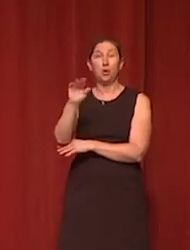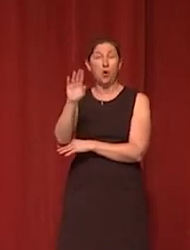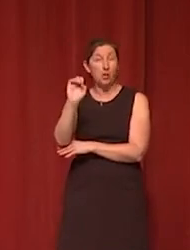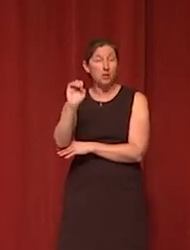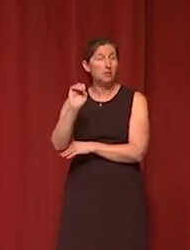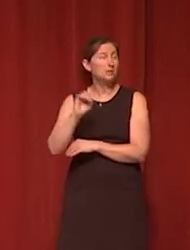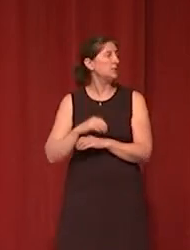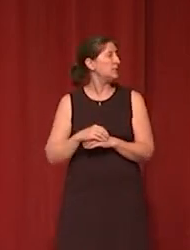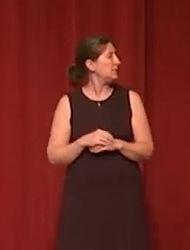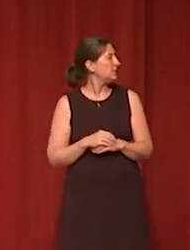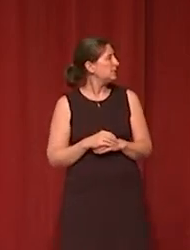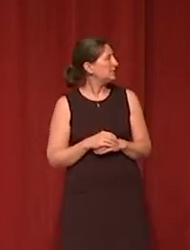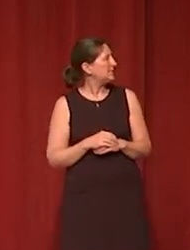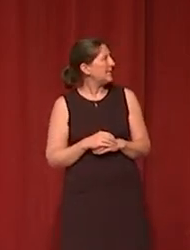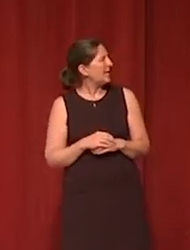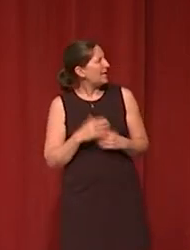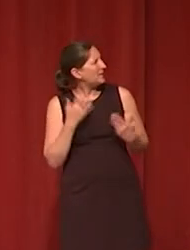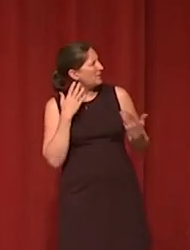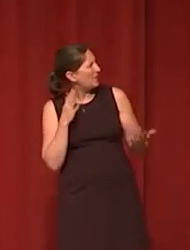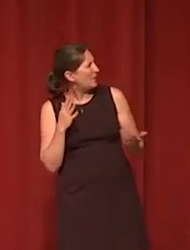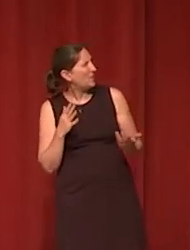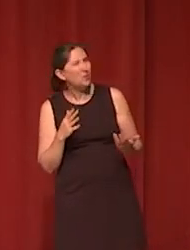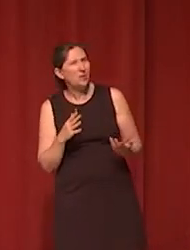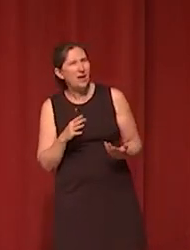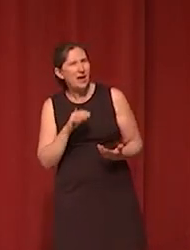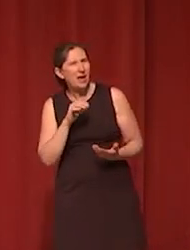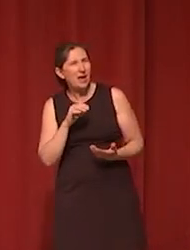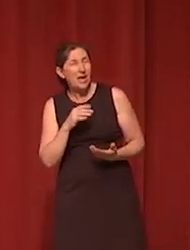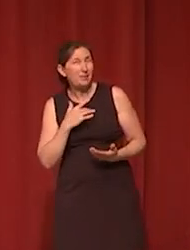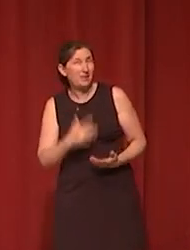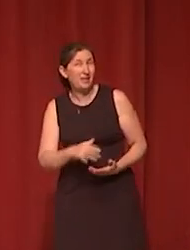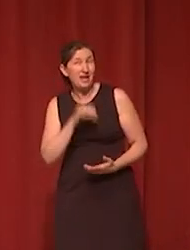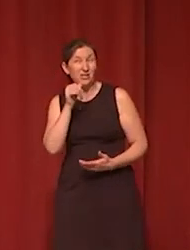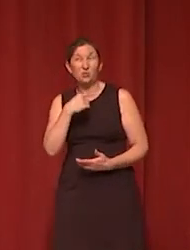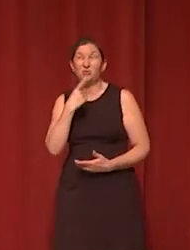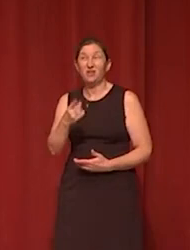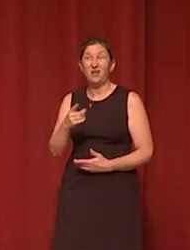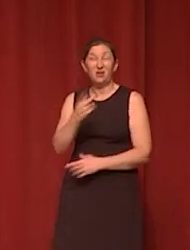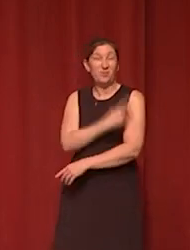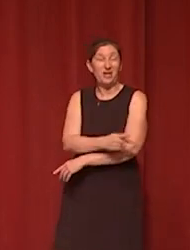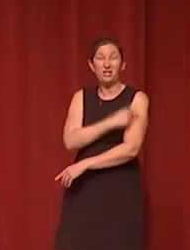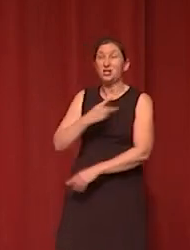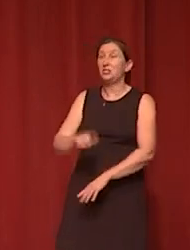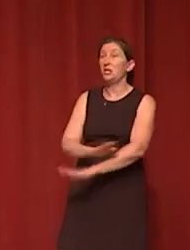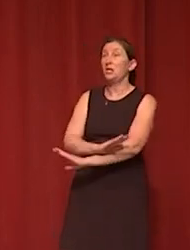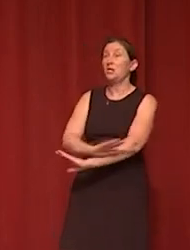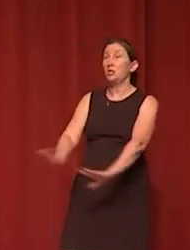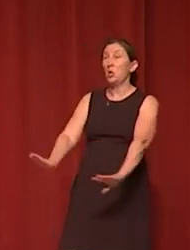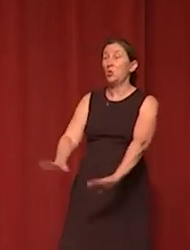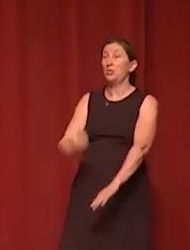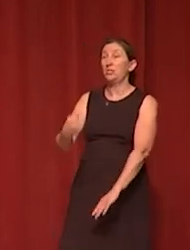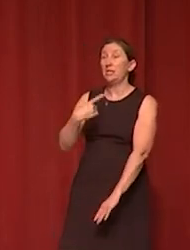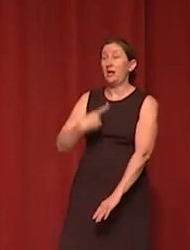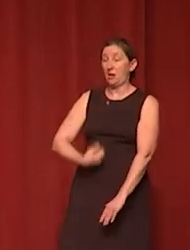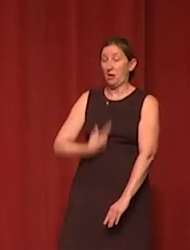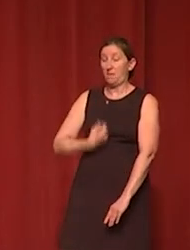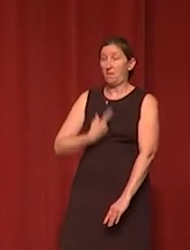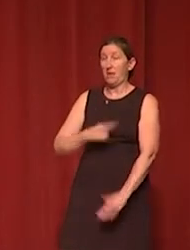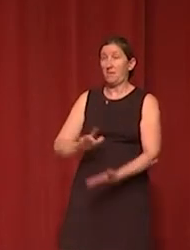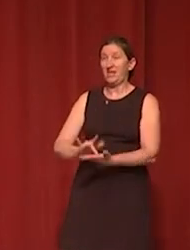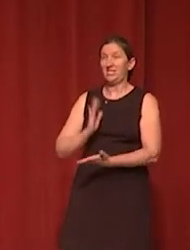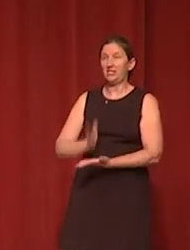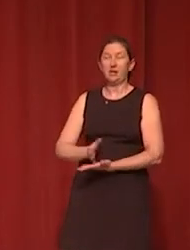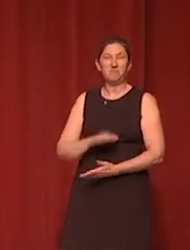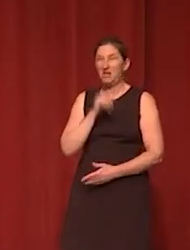been necessarily stopping people's proton pump inhibitors in general. I don't know what your practice has been or if you know of any of their studies. I haven't